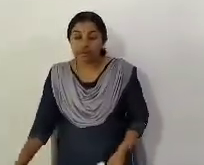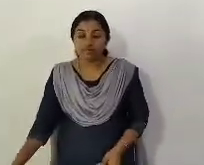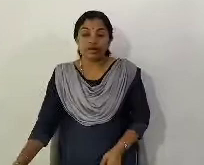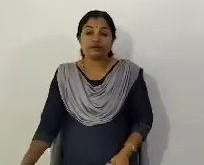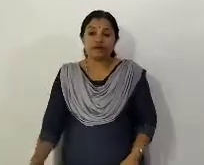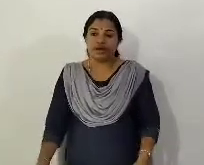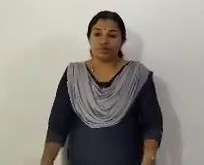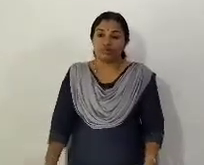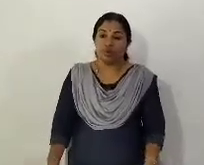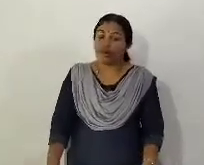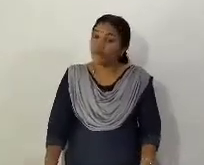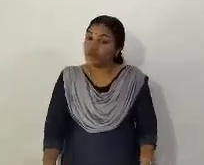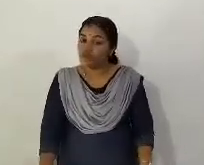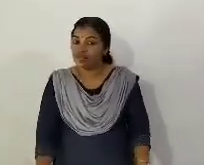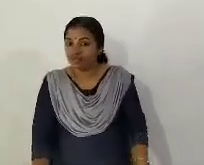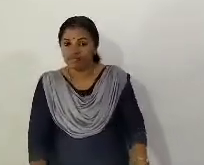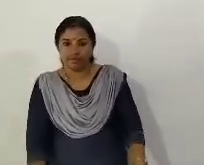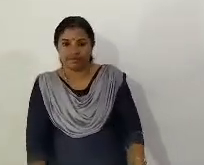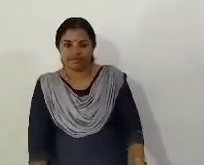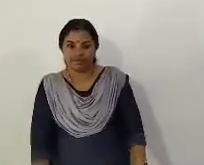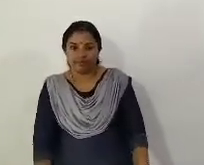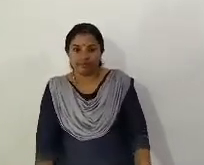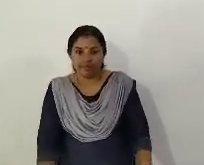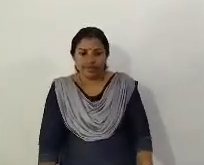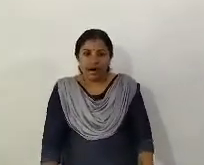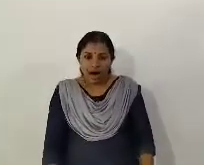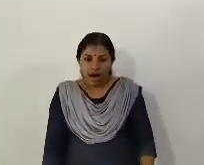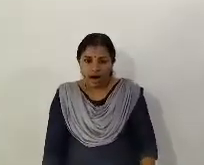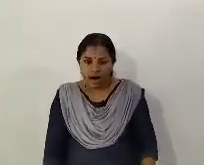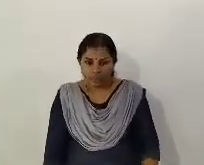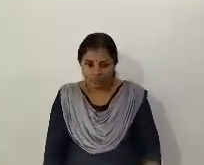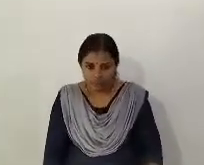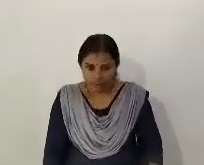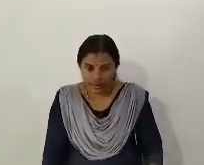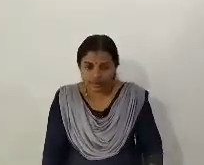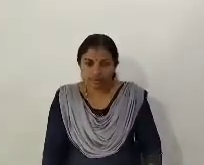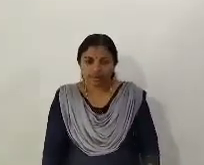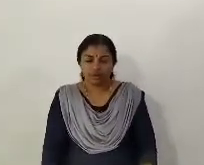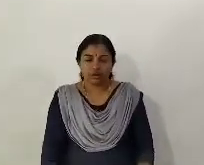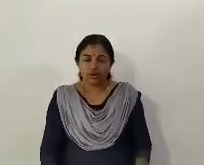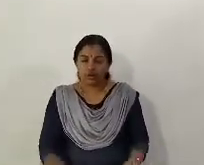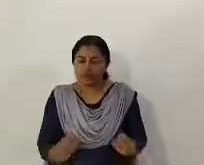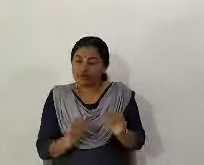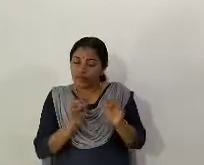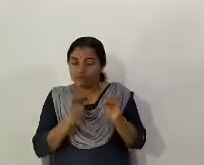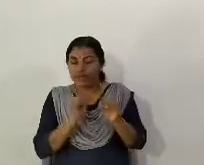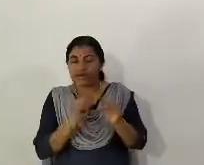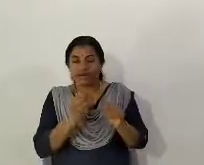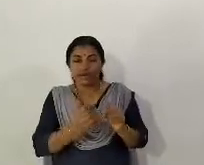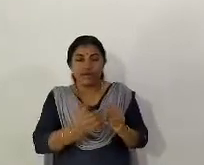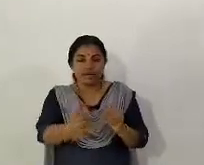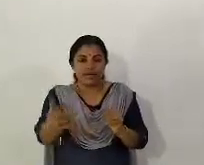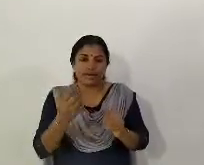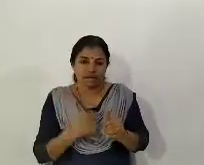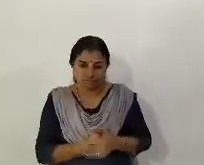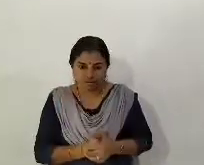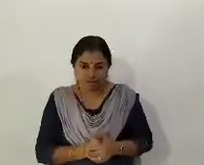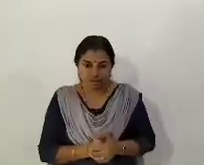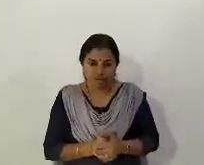raster files or PNG files are doing, or when we create a raster